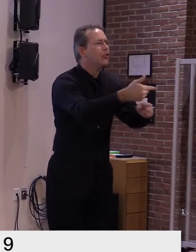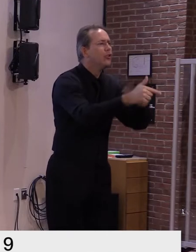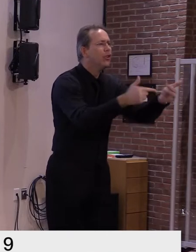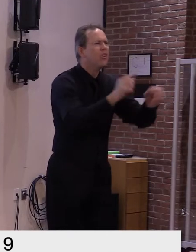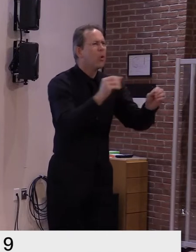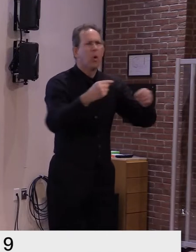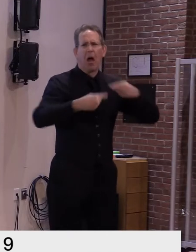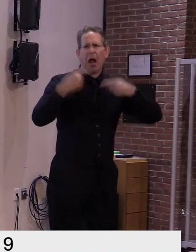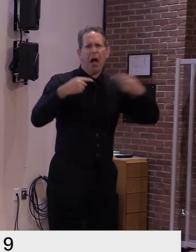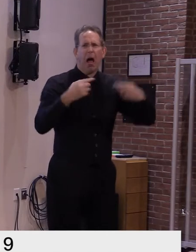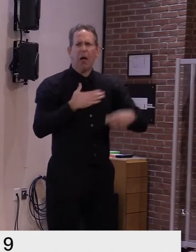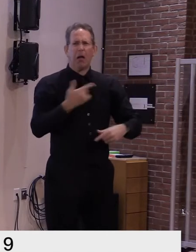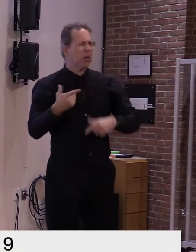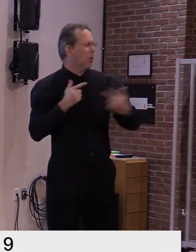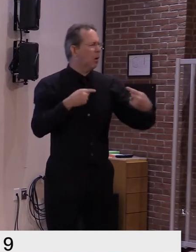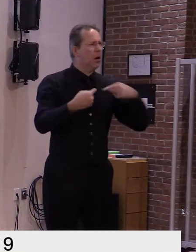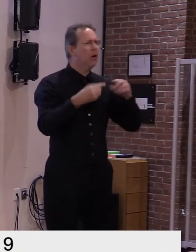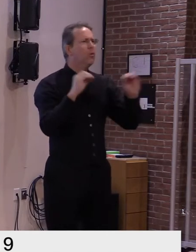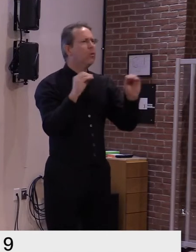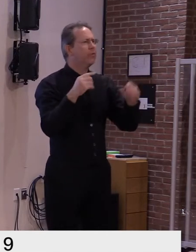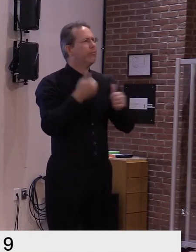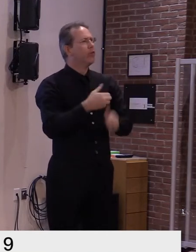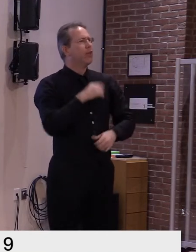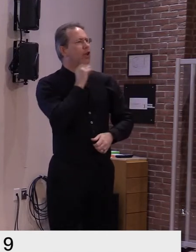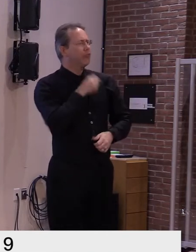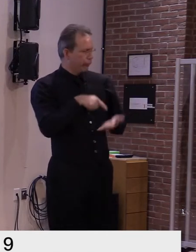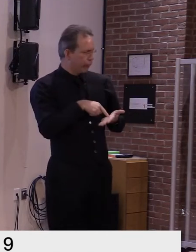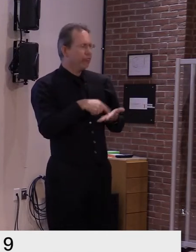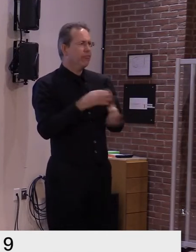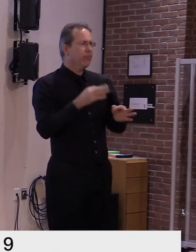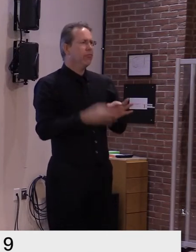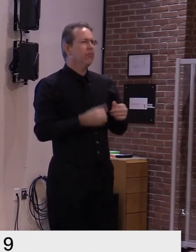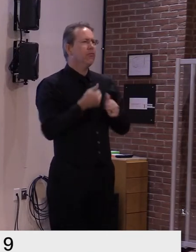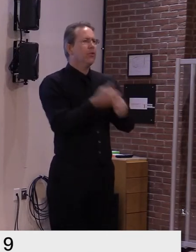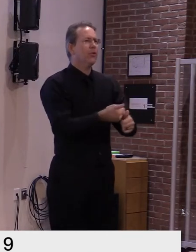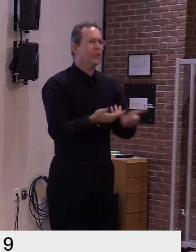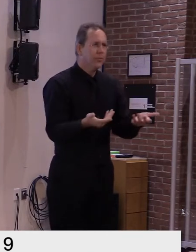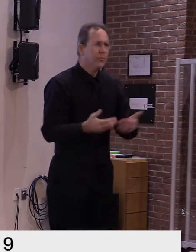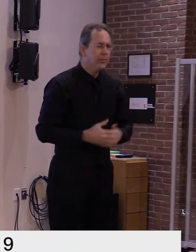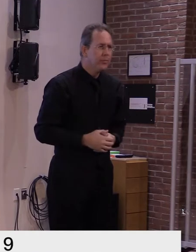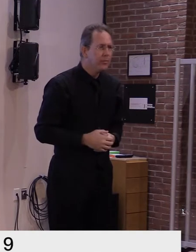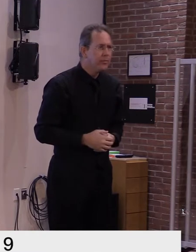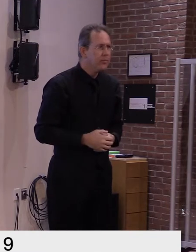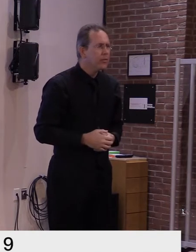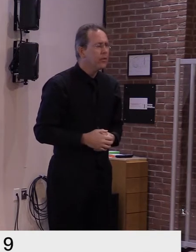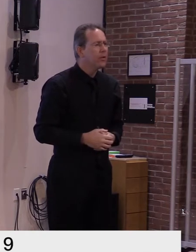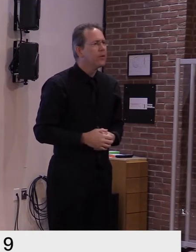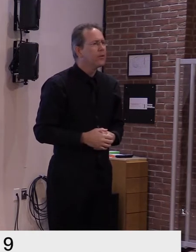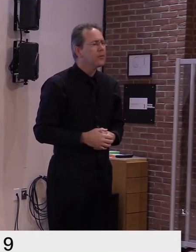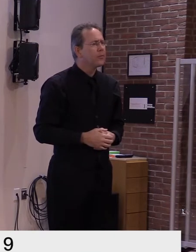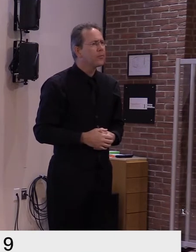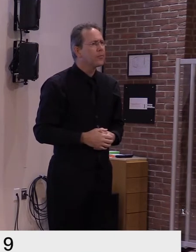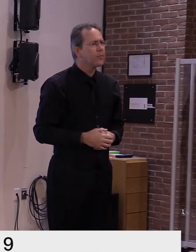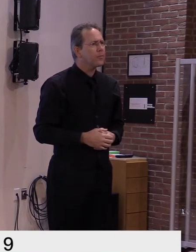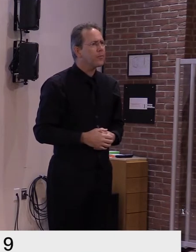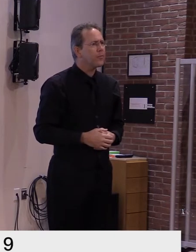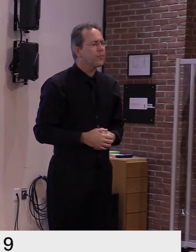said, our primary goal of preventing death. There are approximately